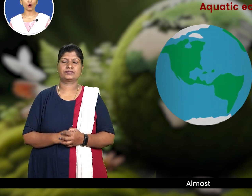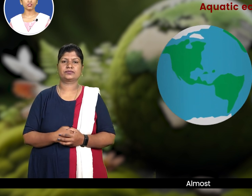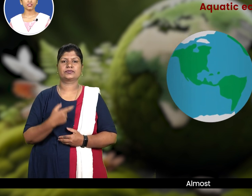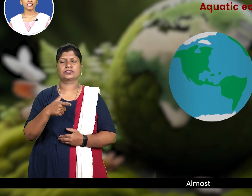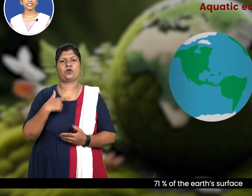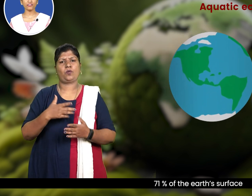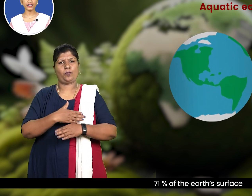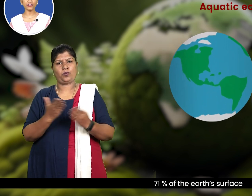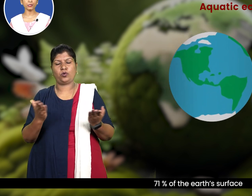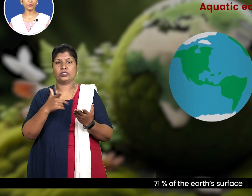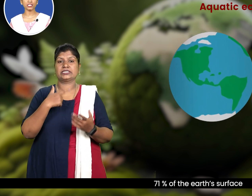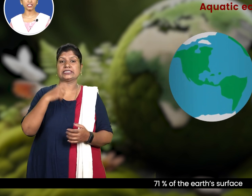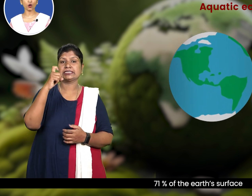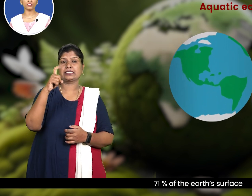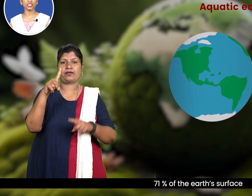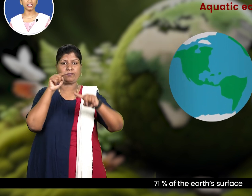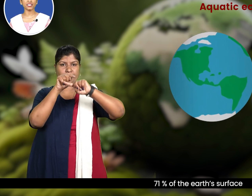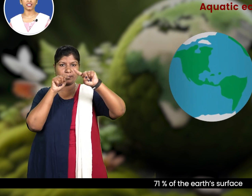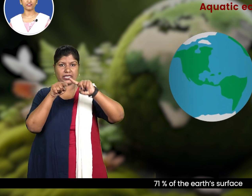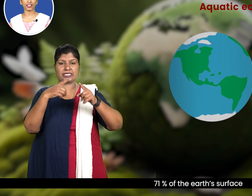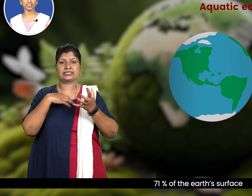Almost 71% of the Earth's surface